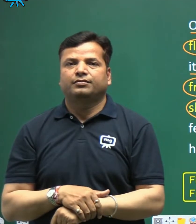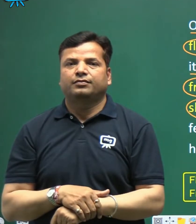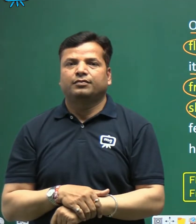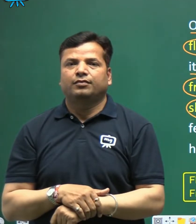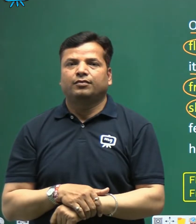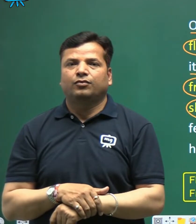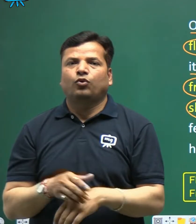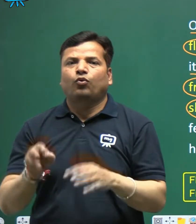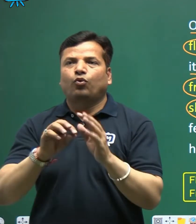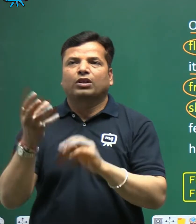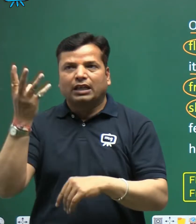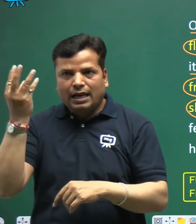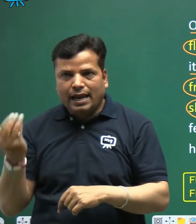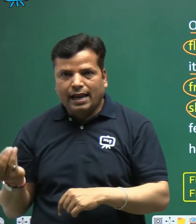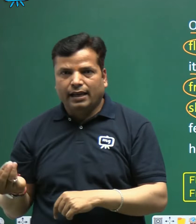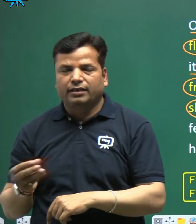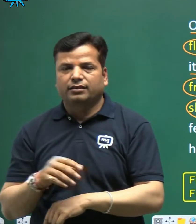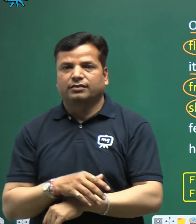for the night